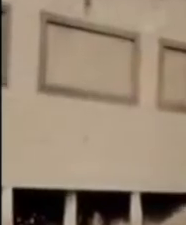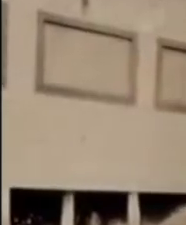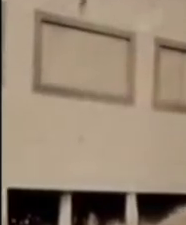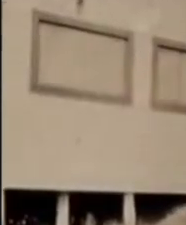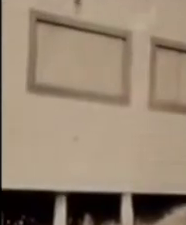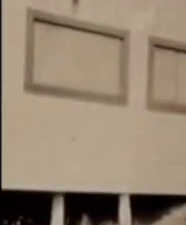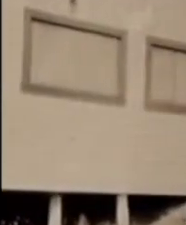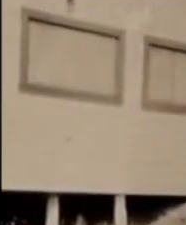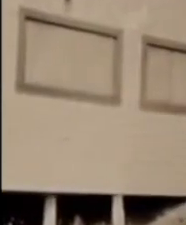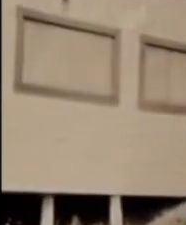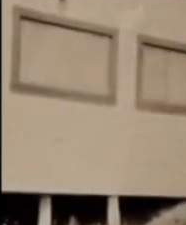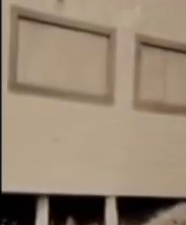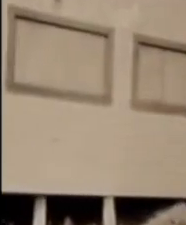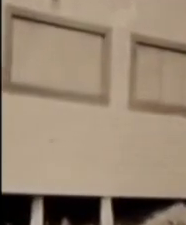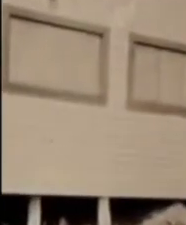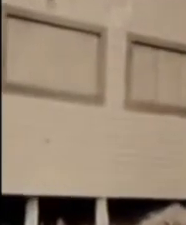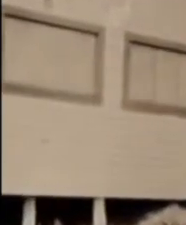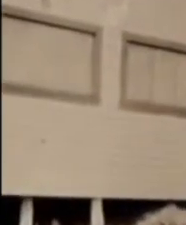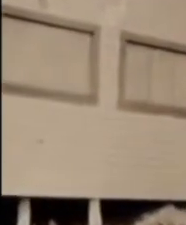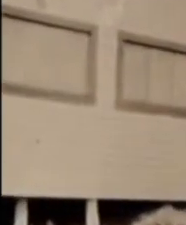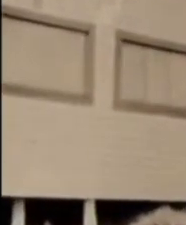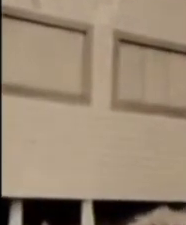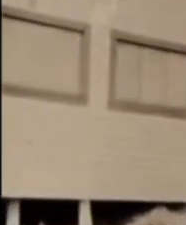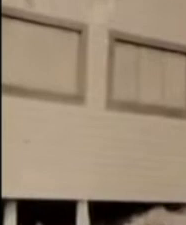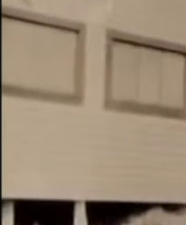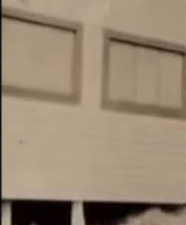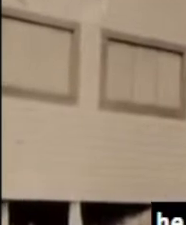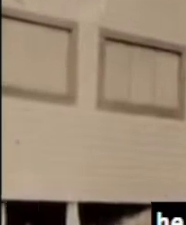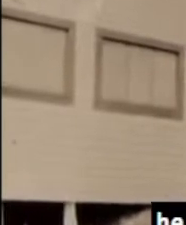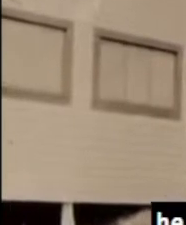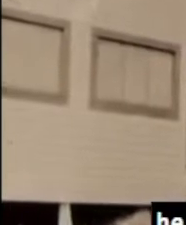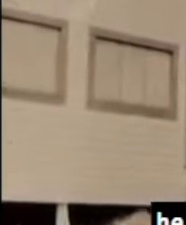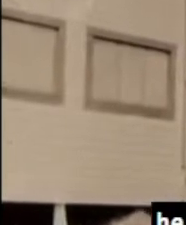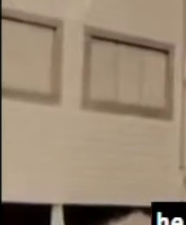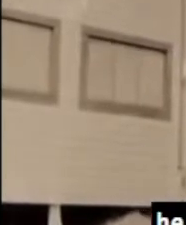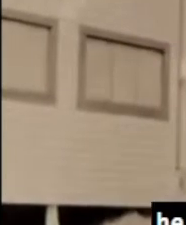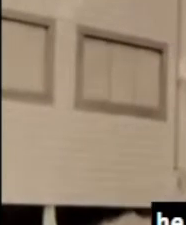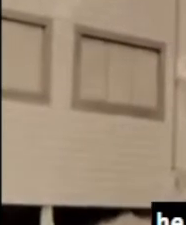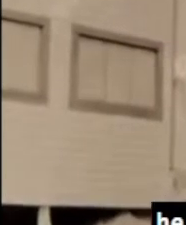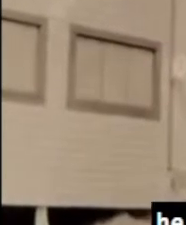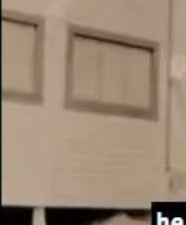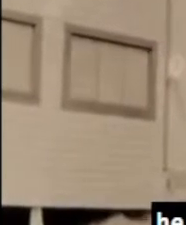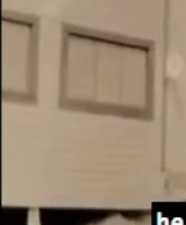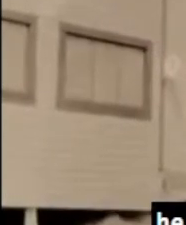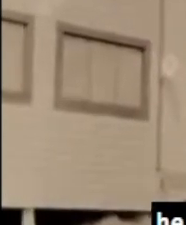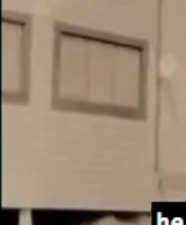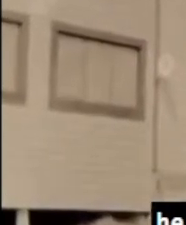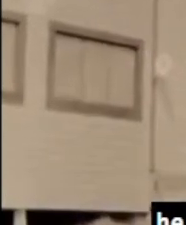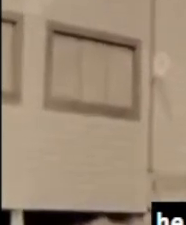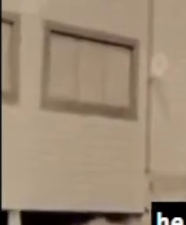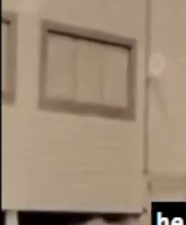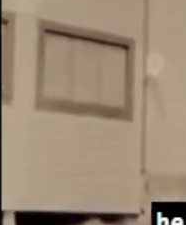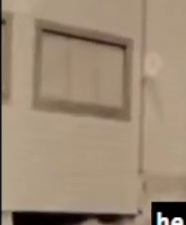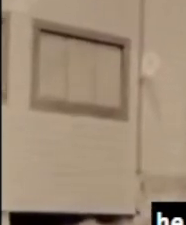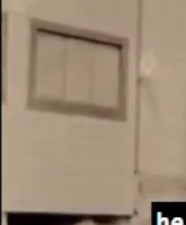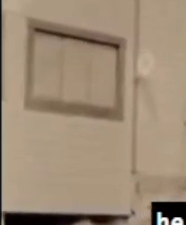now. The mail come in there, and we'd go in there, and he'd be there, loved to play cards. He was a good card player,